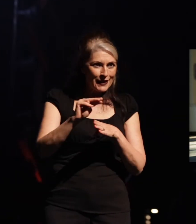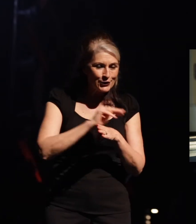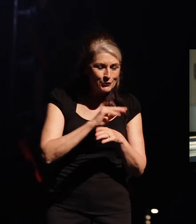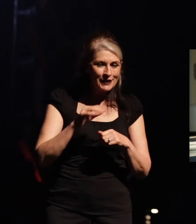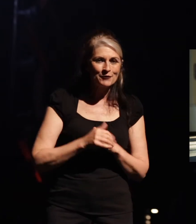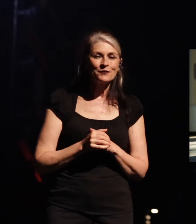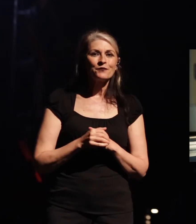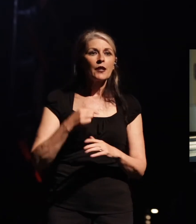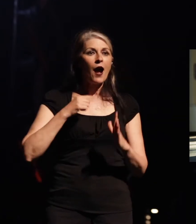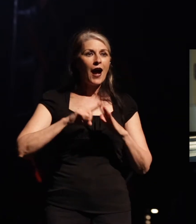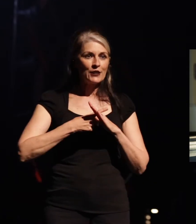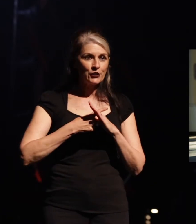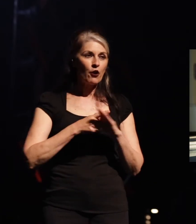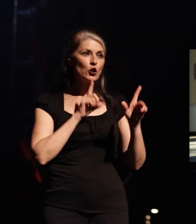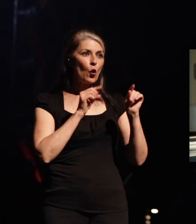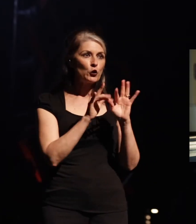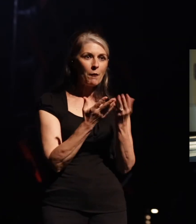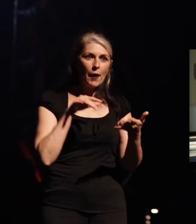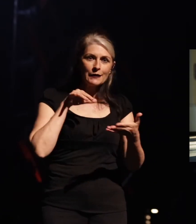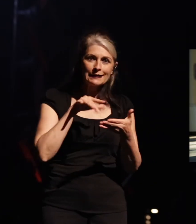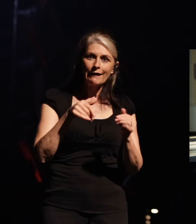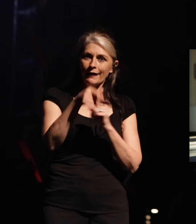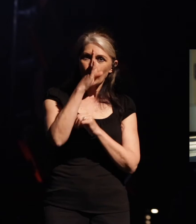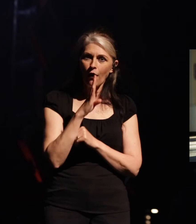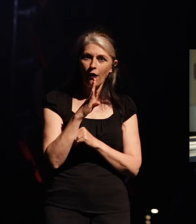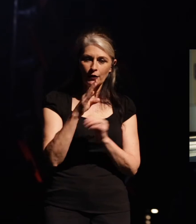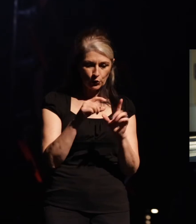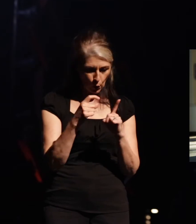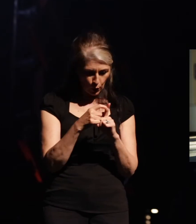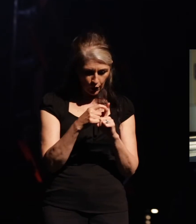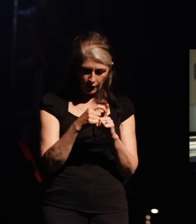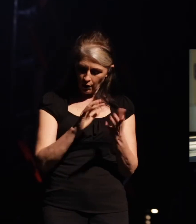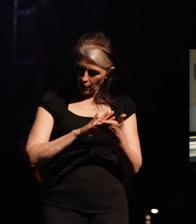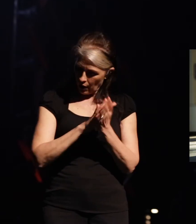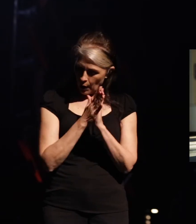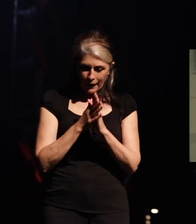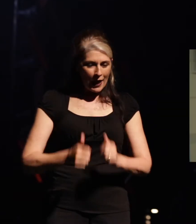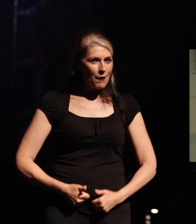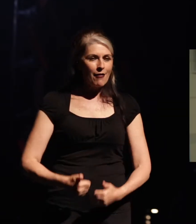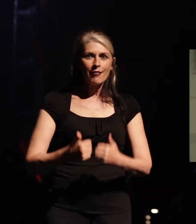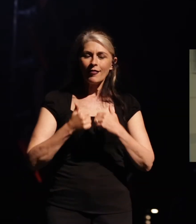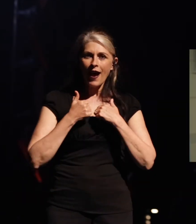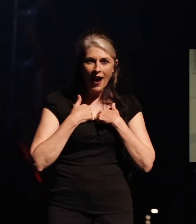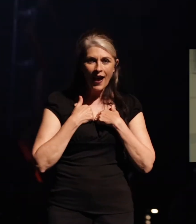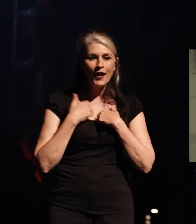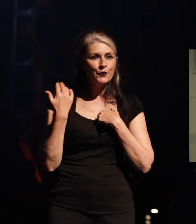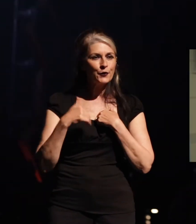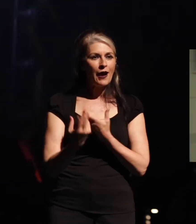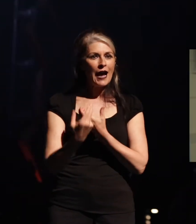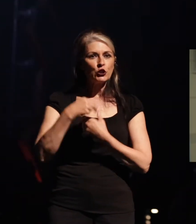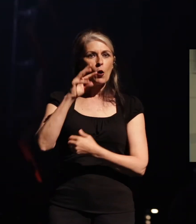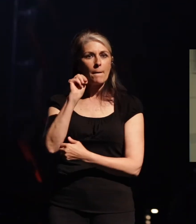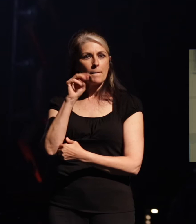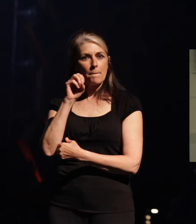I started attending Bible study where God's word just became alive. And I joined MOPS.